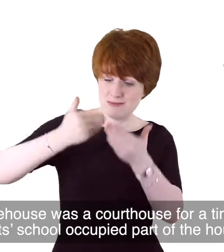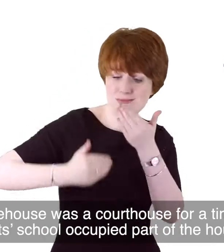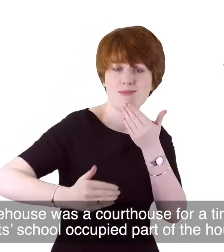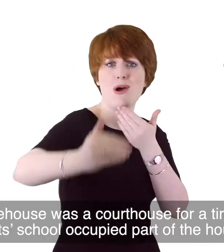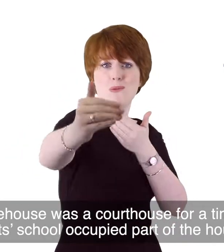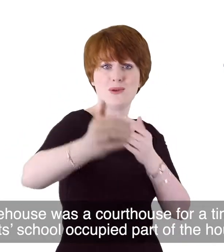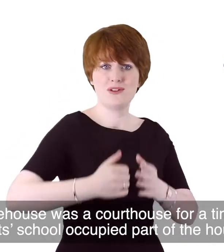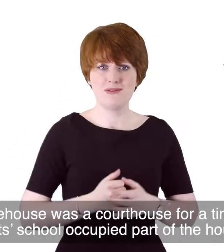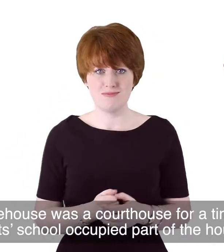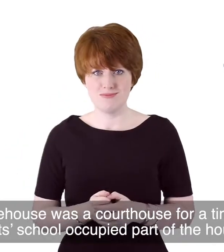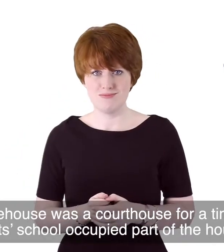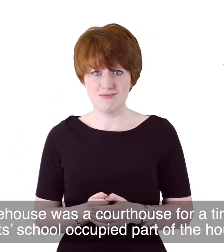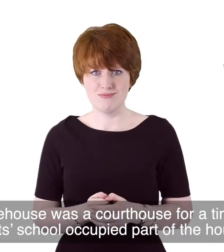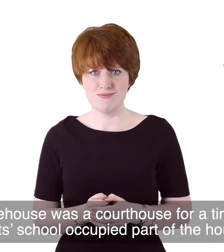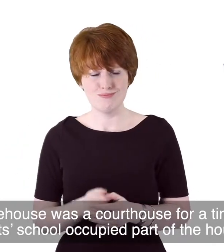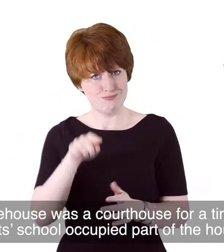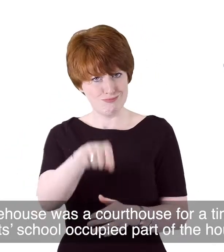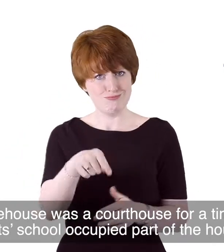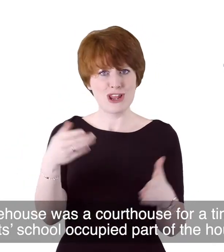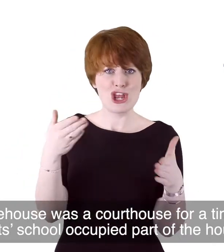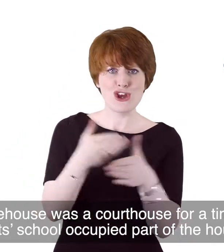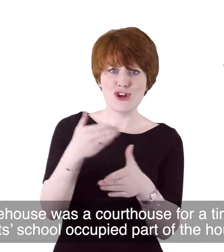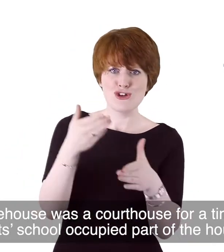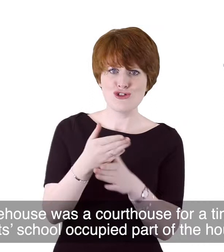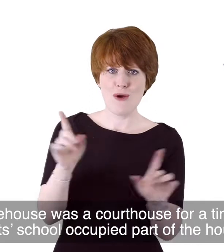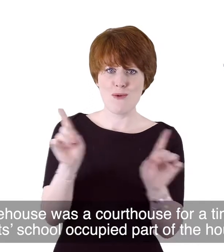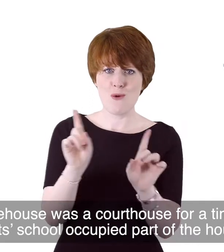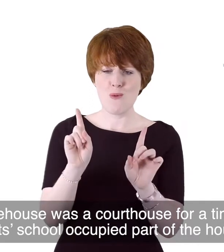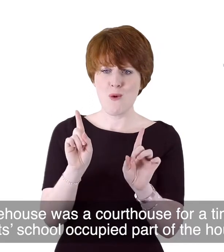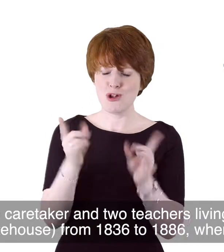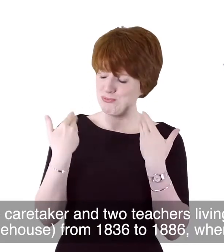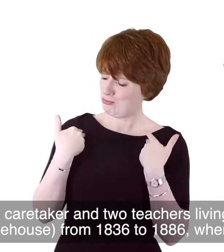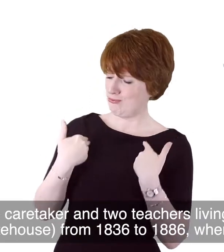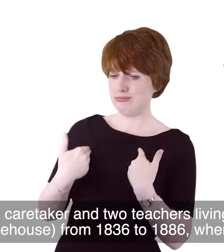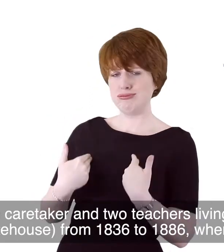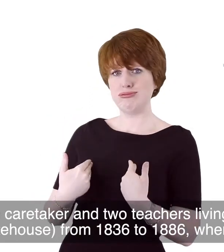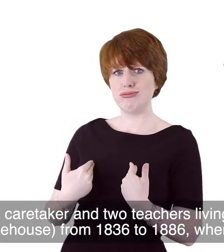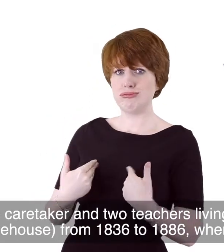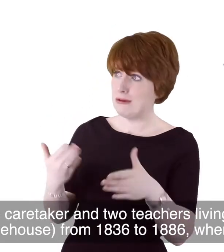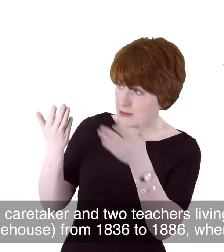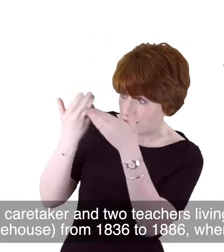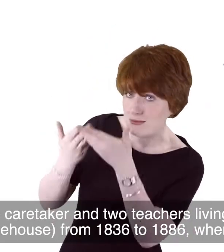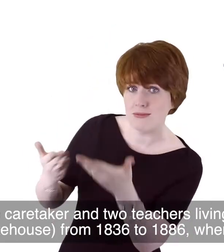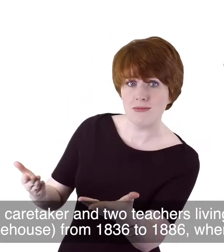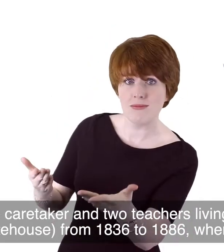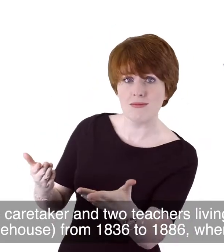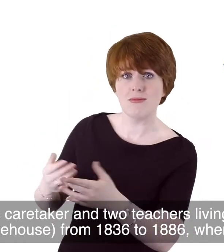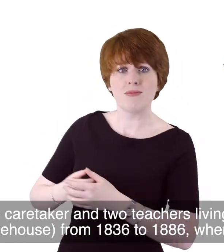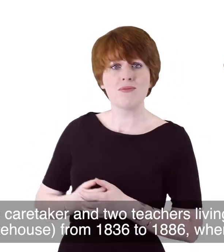was a courthouse for a time. An infant school occupied part of the house, with a caretaker and 2 teachers living in the gatehouse